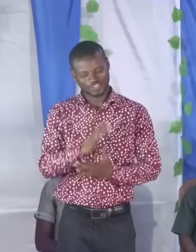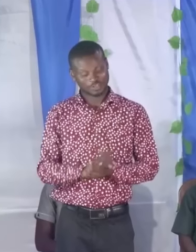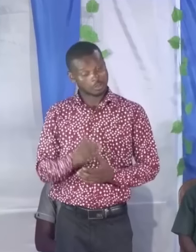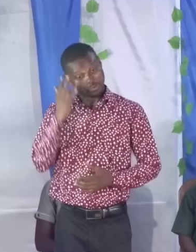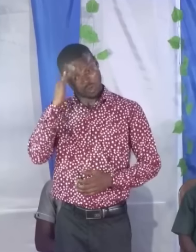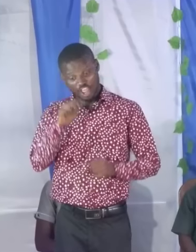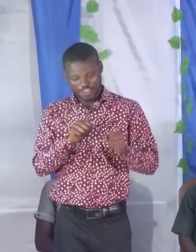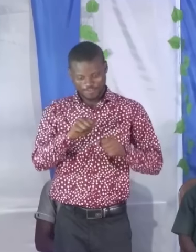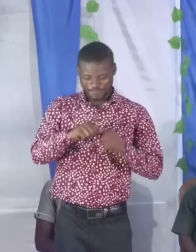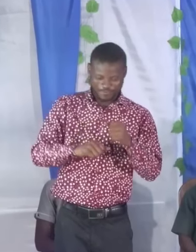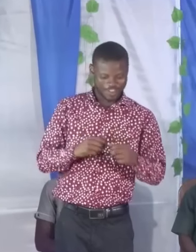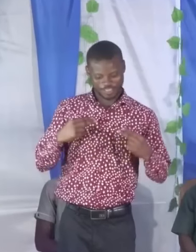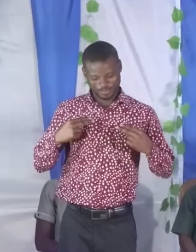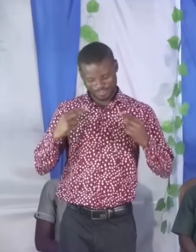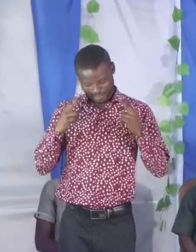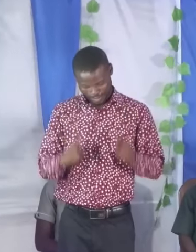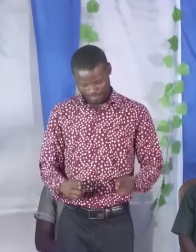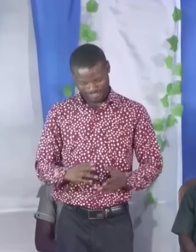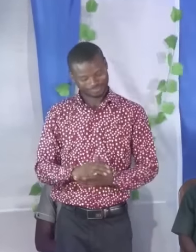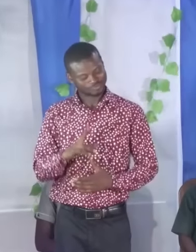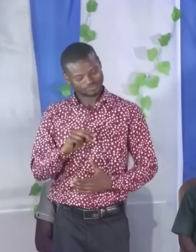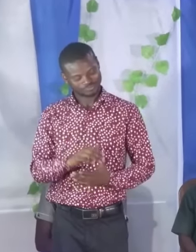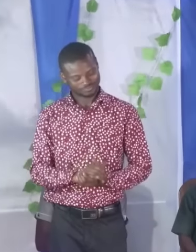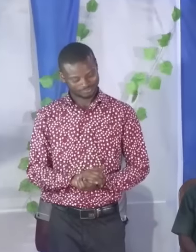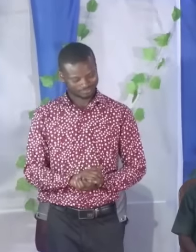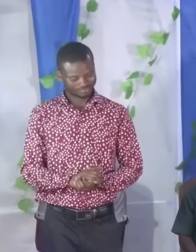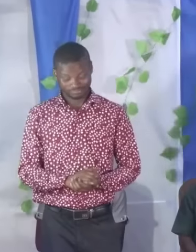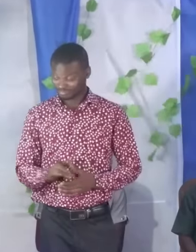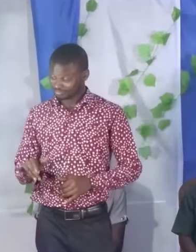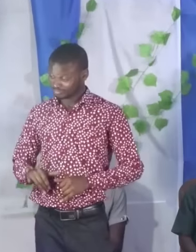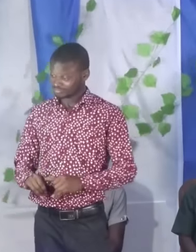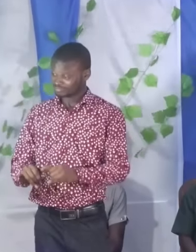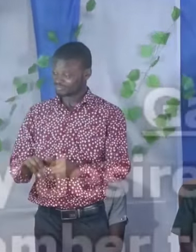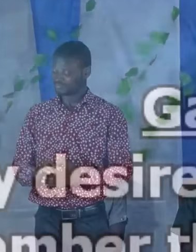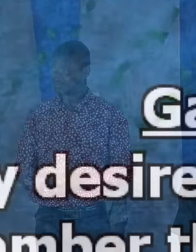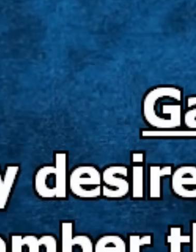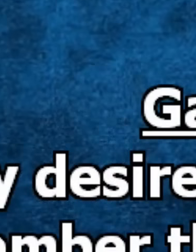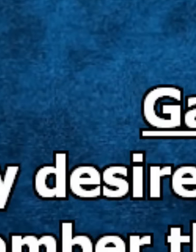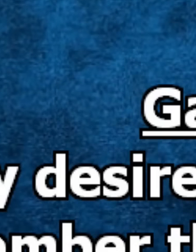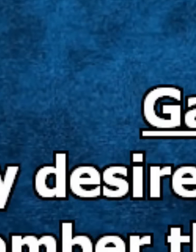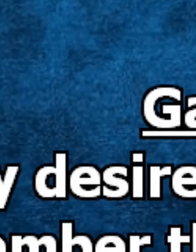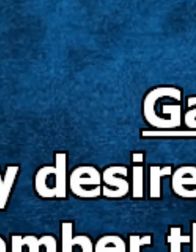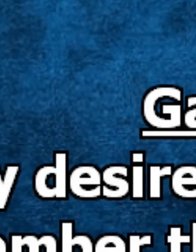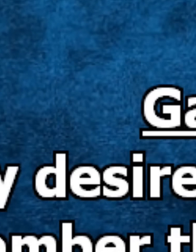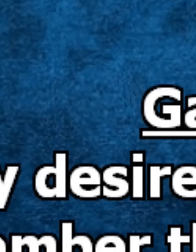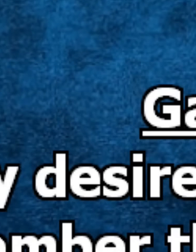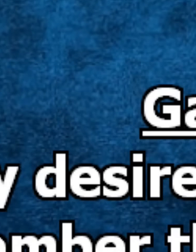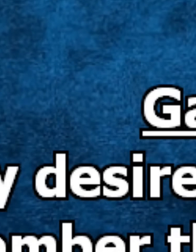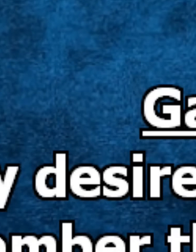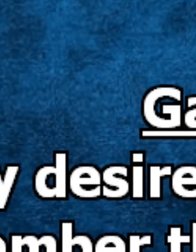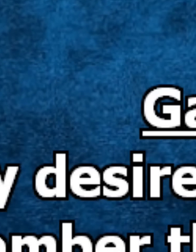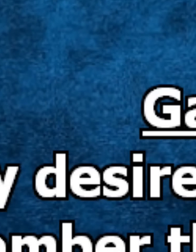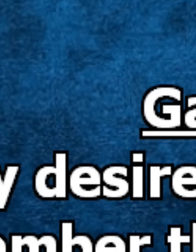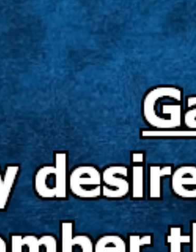back. What about Jamie? Meaning, I trust right. J and Yafo and Ko Arana was there, Yan